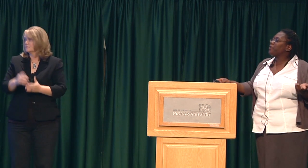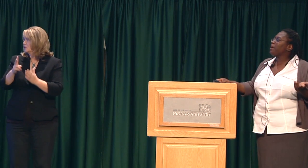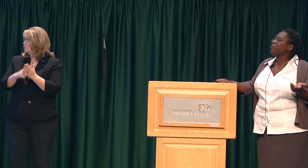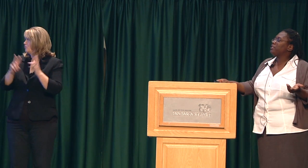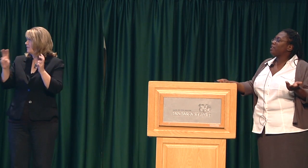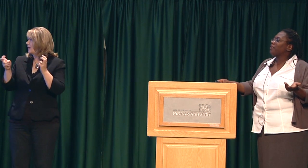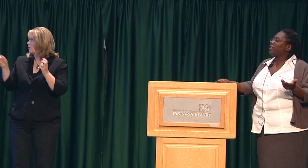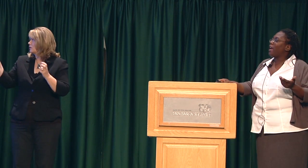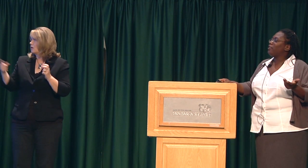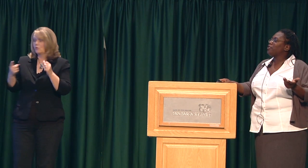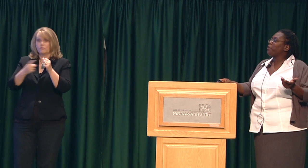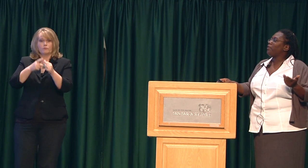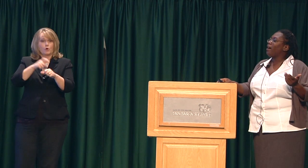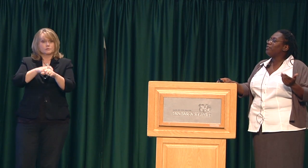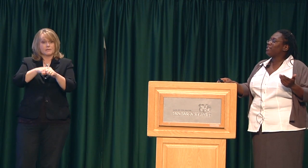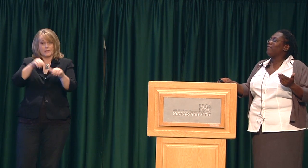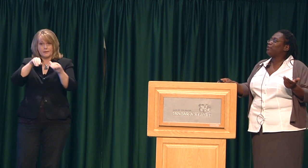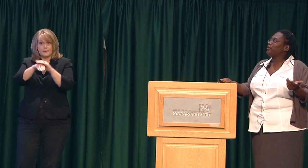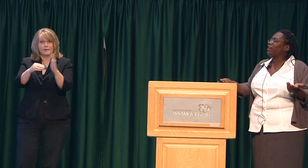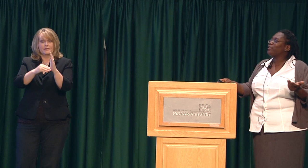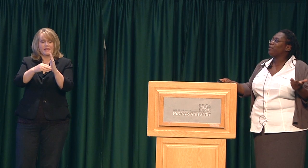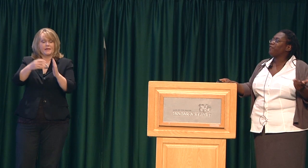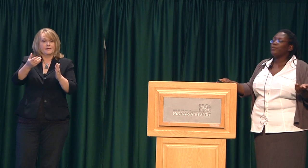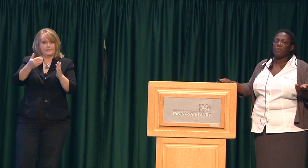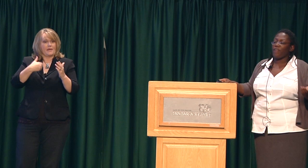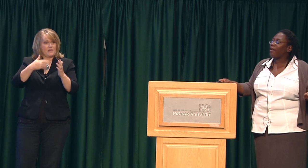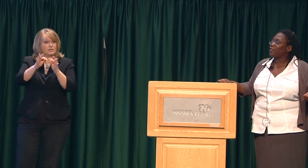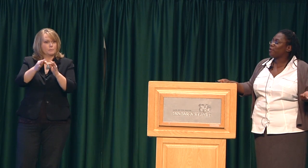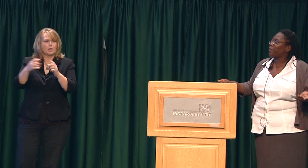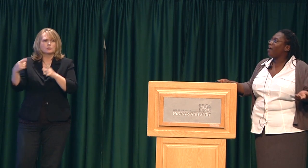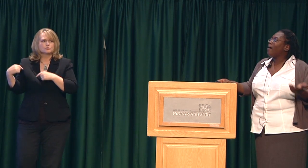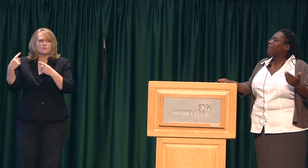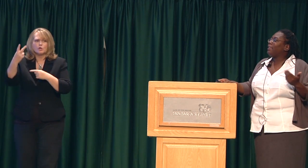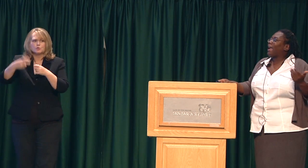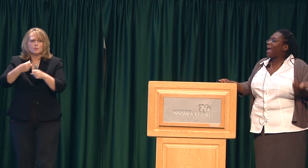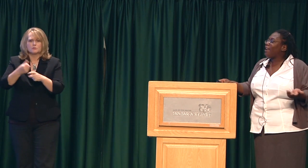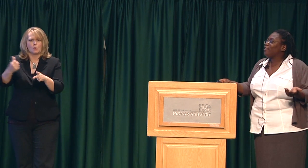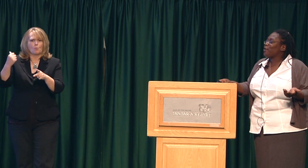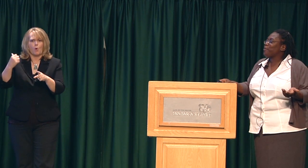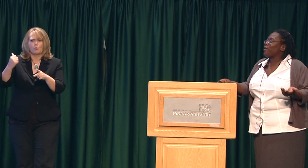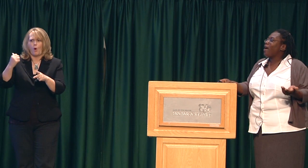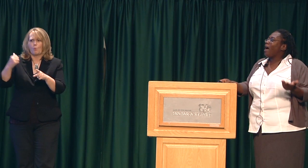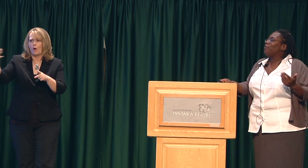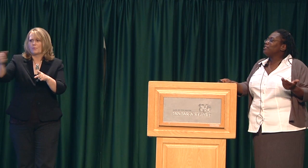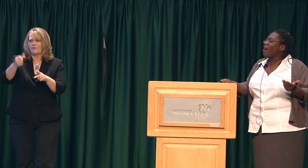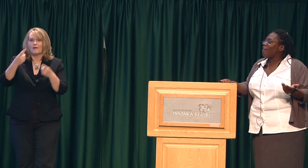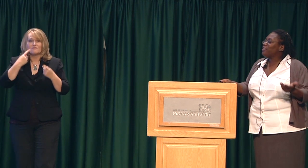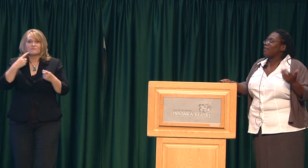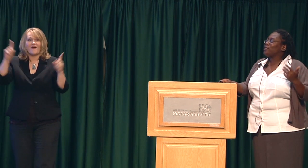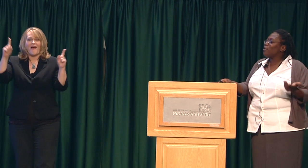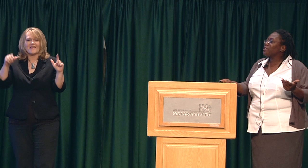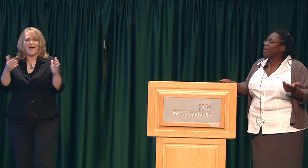says, now the first time I went to the doctor and had an interpreter, now understand for 2 years they refused to provide an interpreter. Finally I had an interpreter, I went